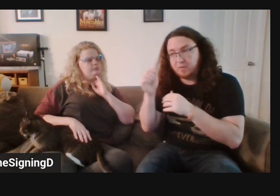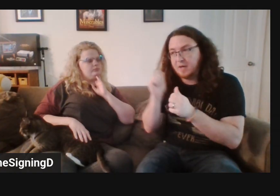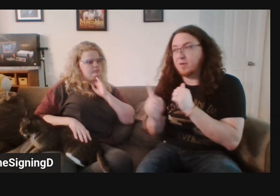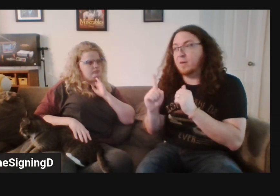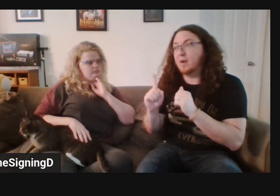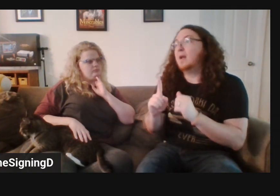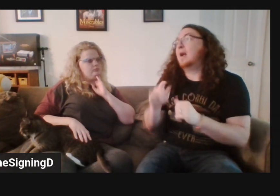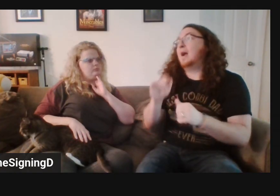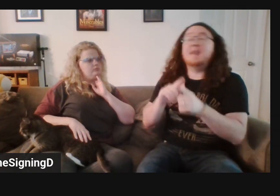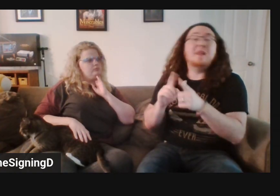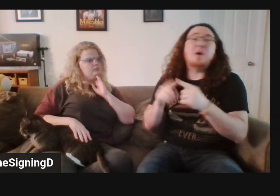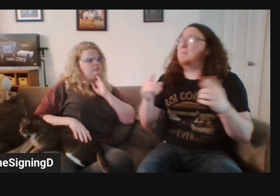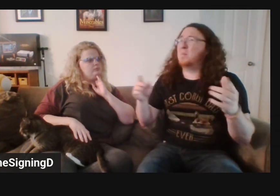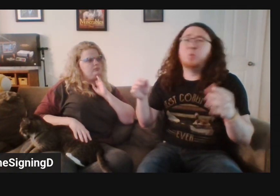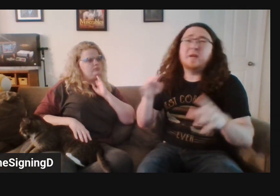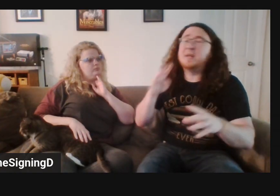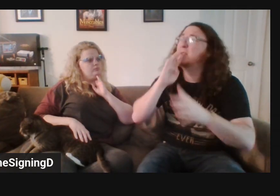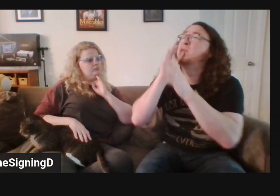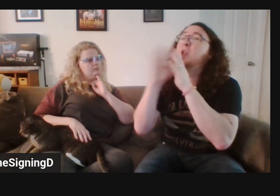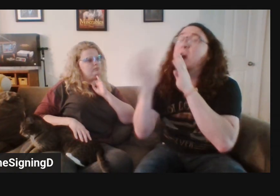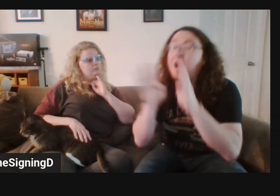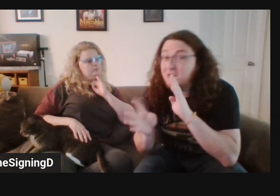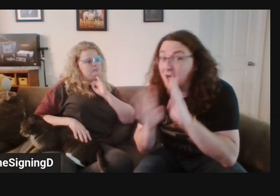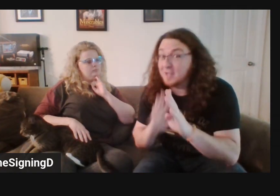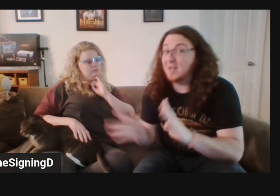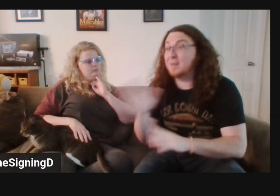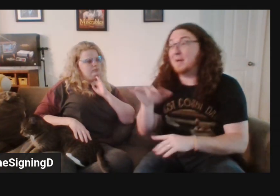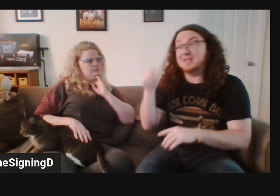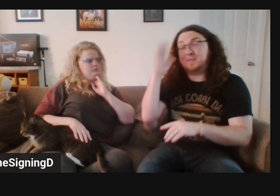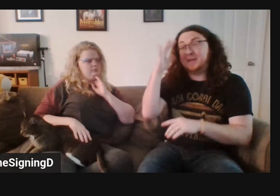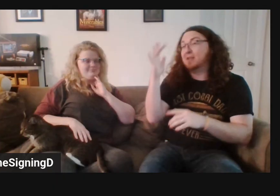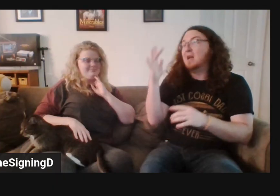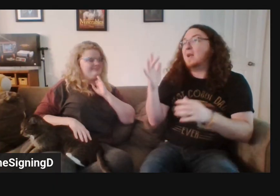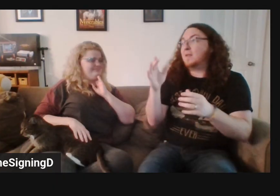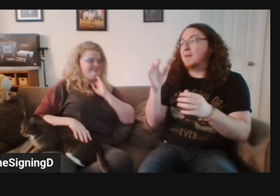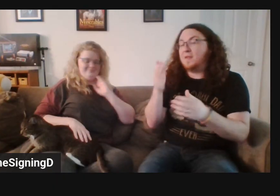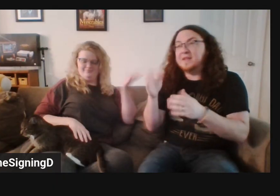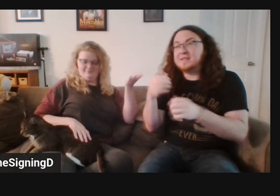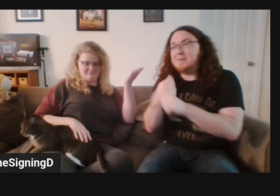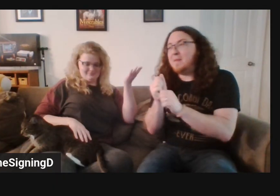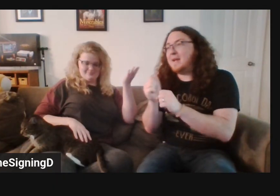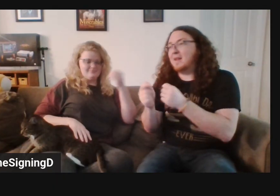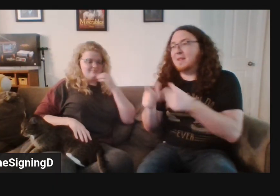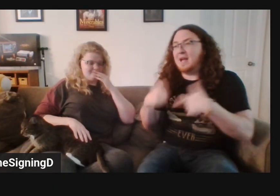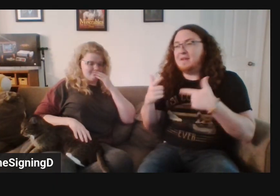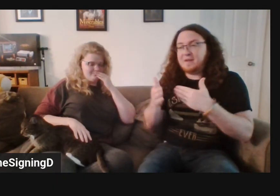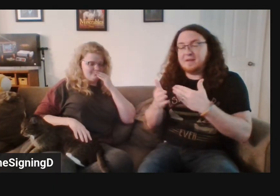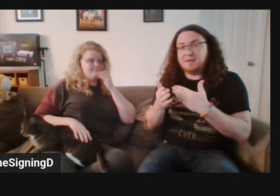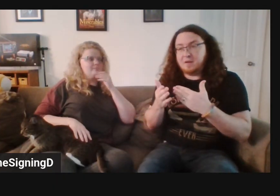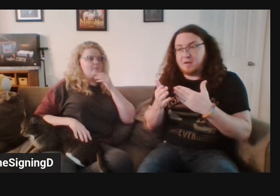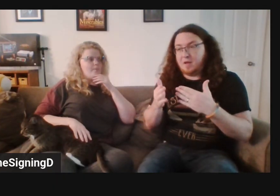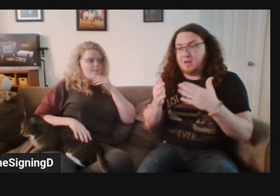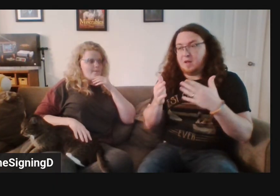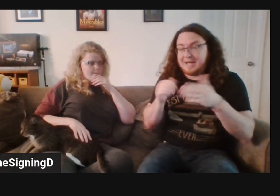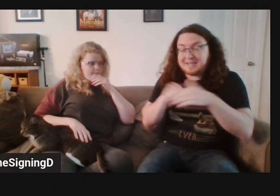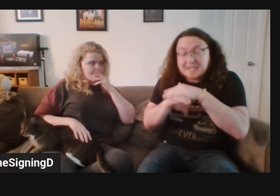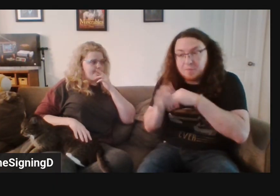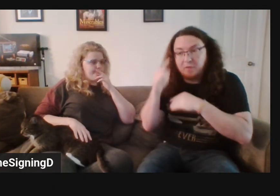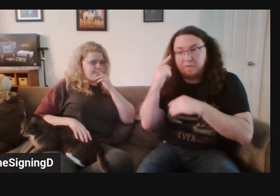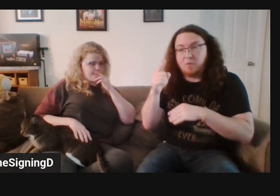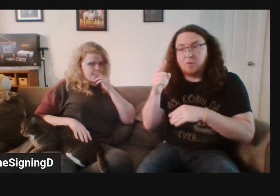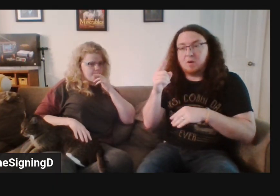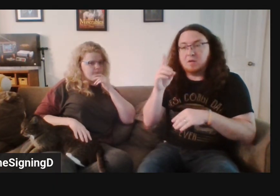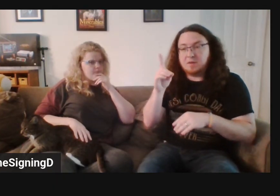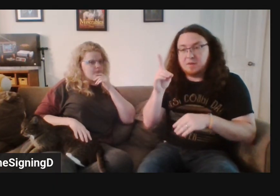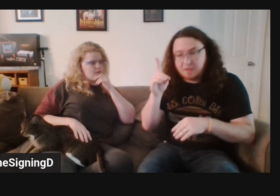accessible for everyone. And then we could talk about this, because the things that make life